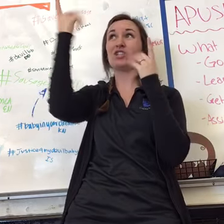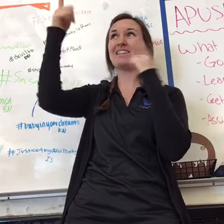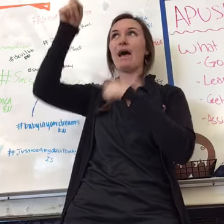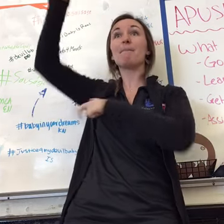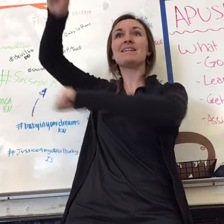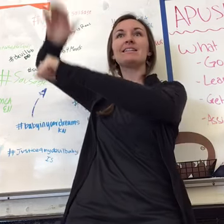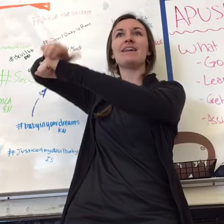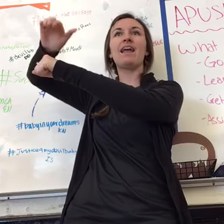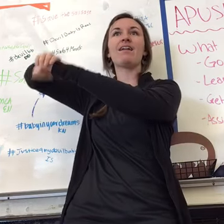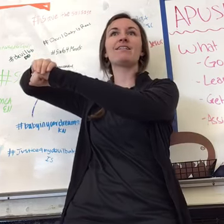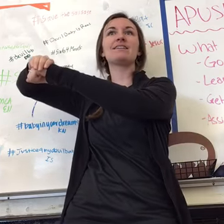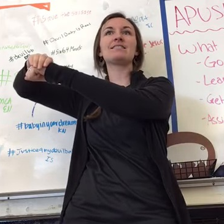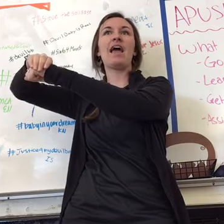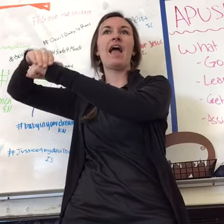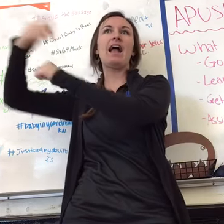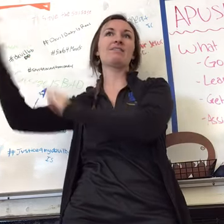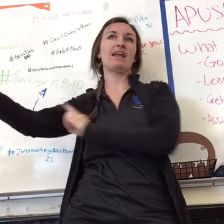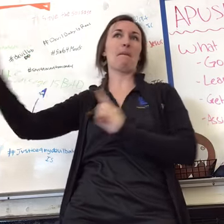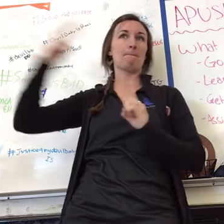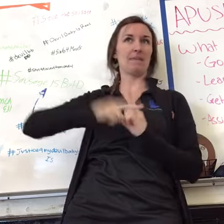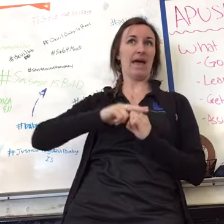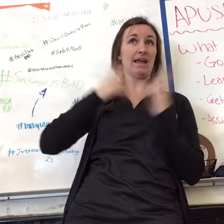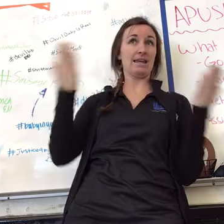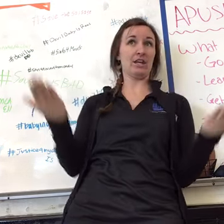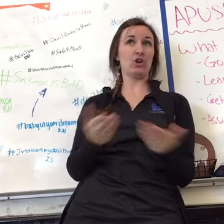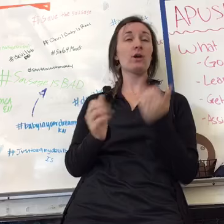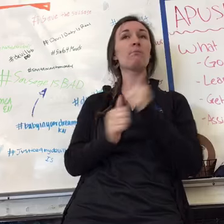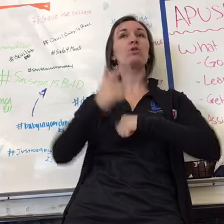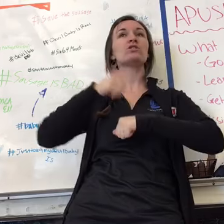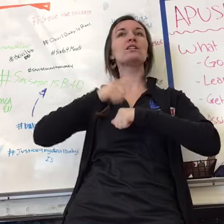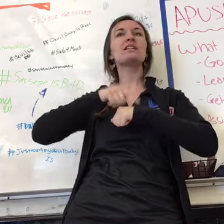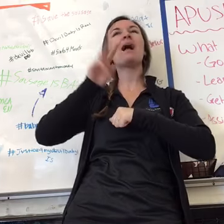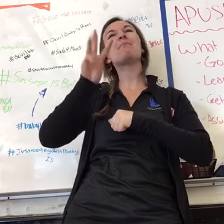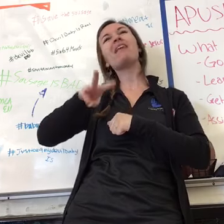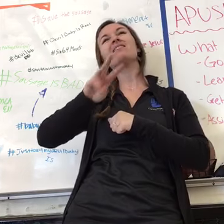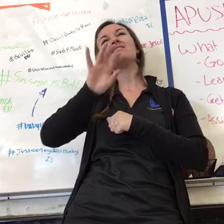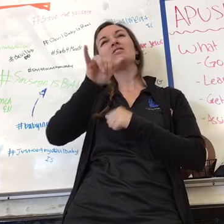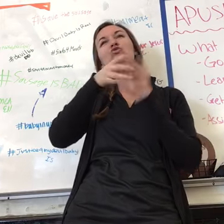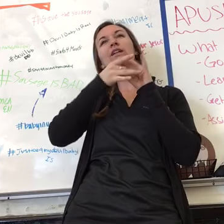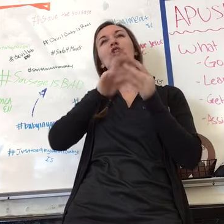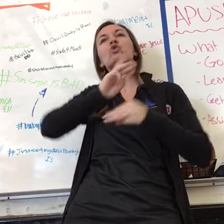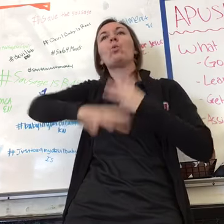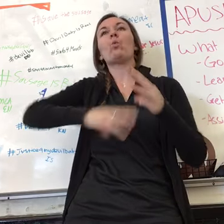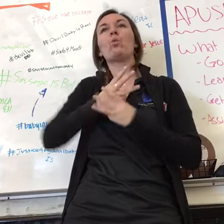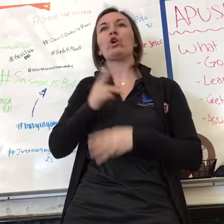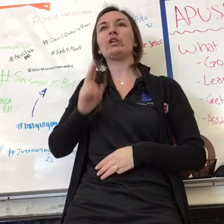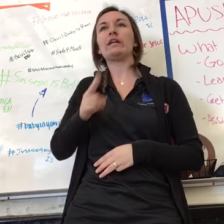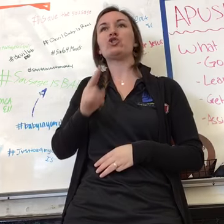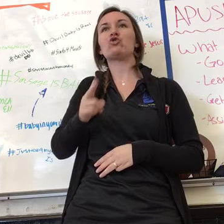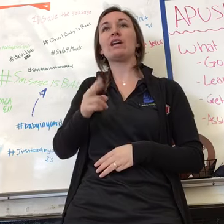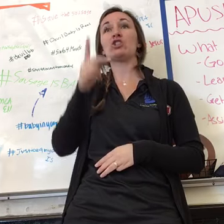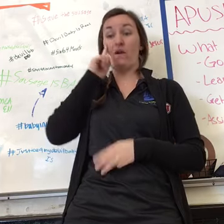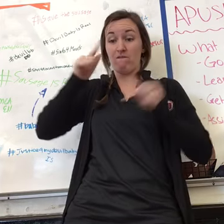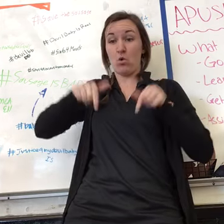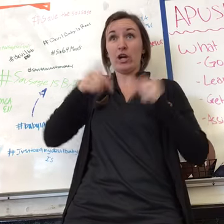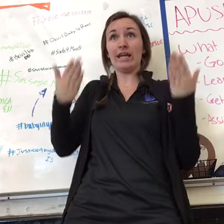to America, most of the time that's going to be a world history. They're mostly going to focus on the market. So the Industrial